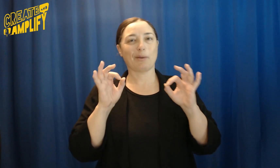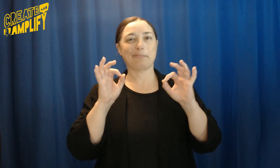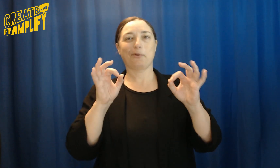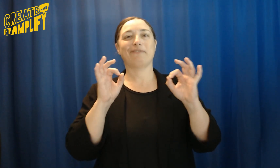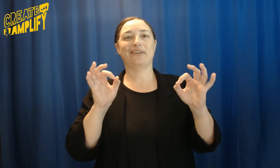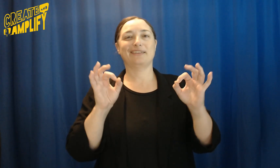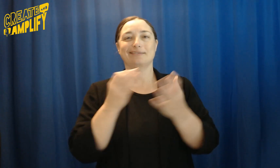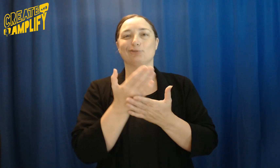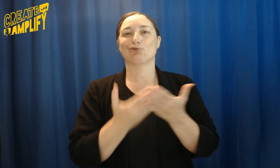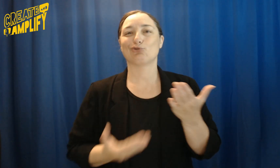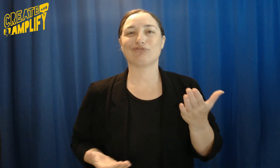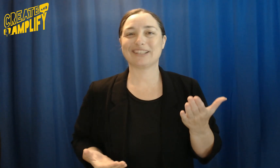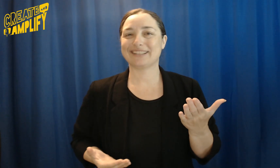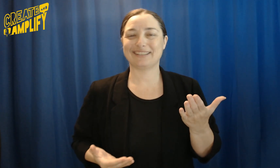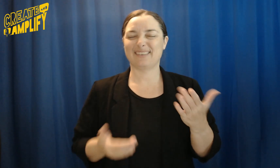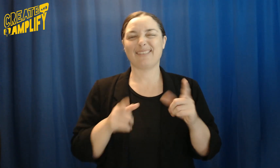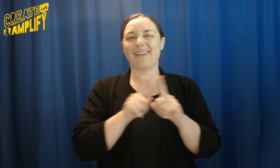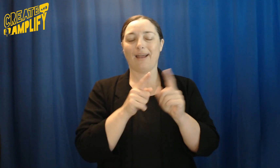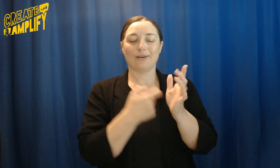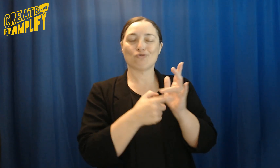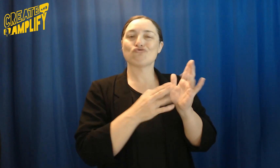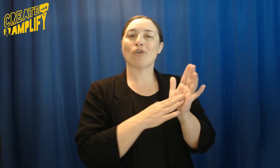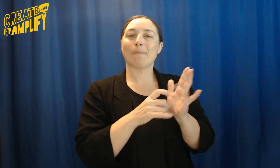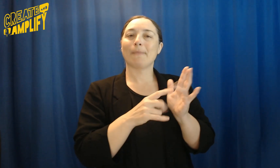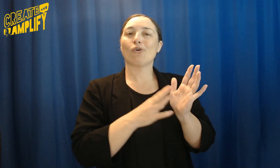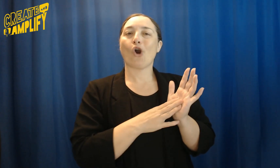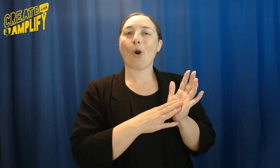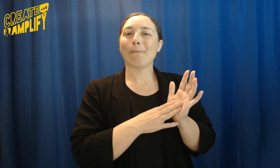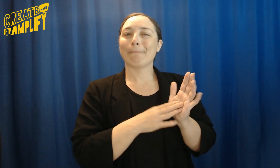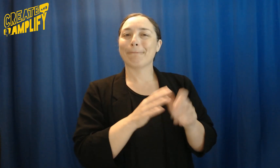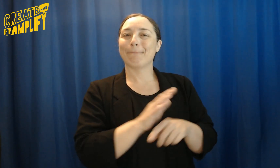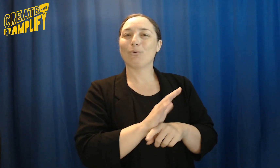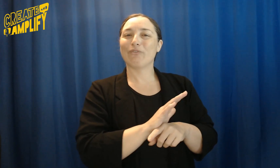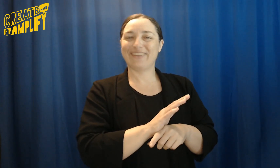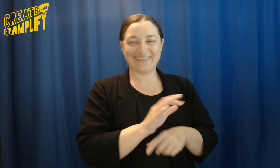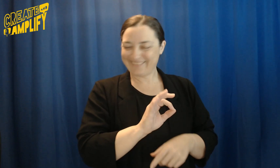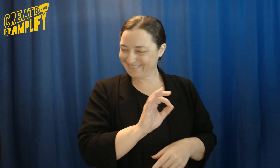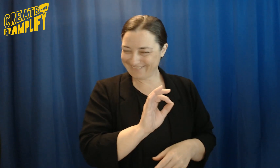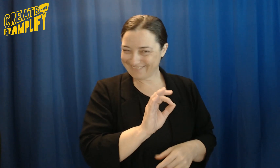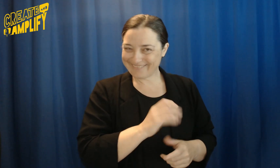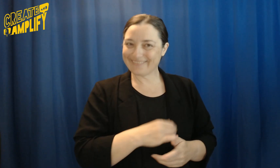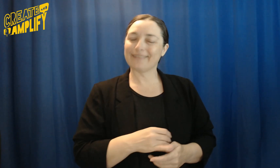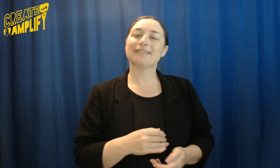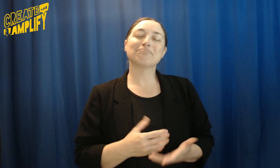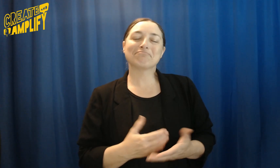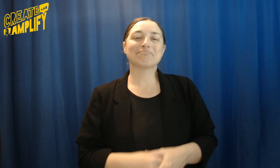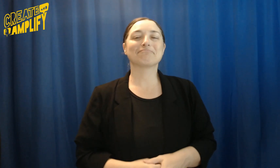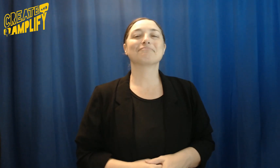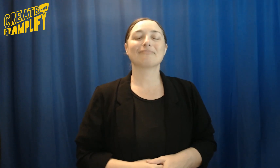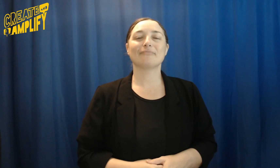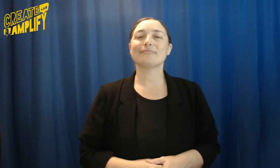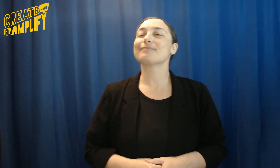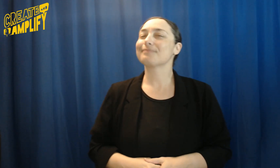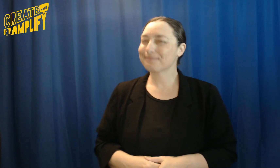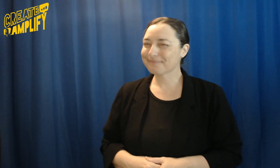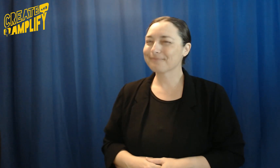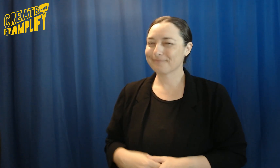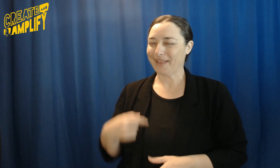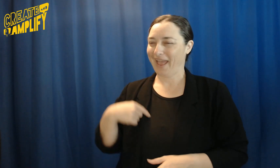not a rom-com. It's more realistic than that. I think that's one of the beautiful things that I get